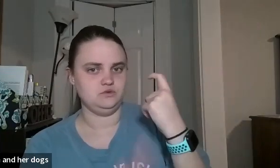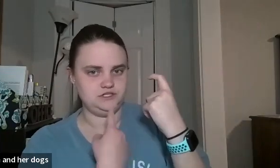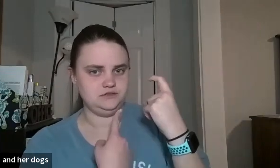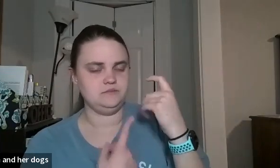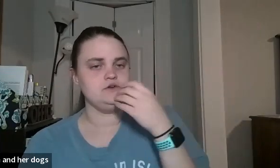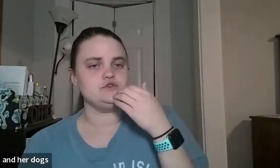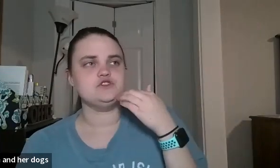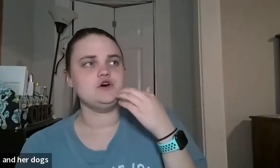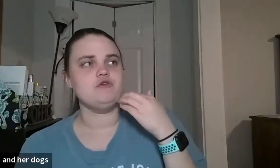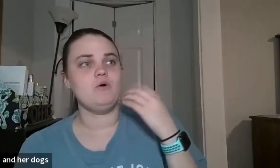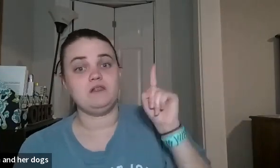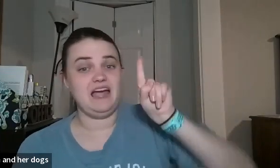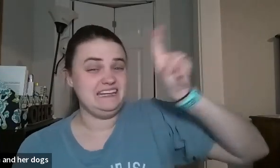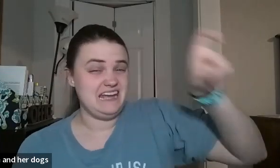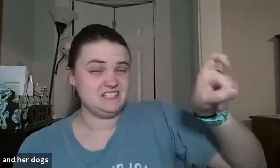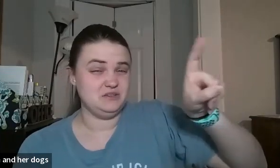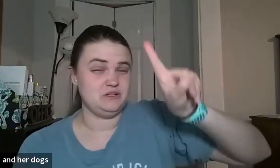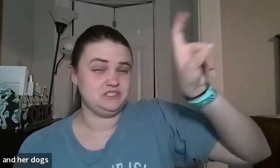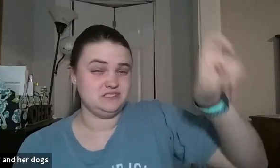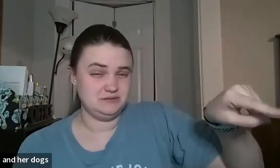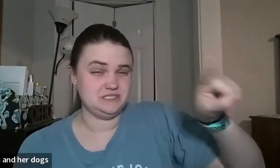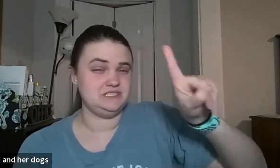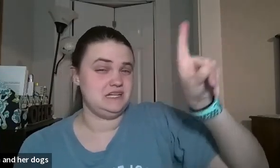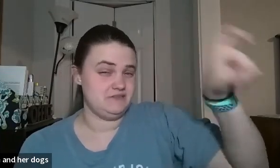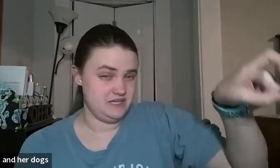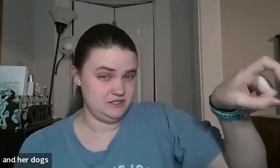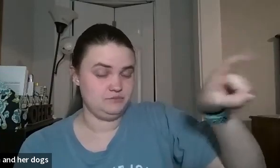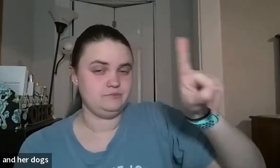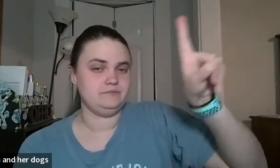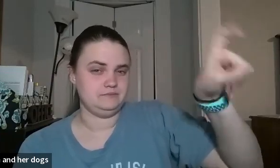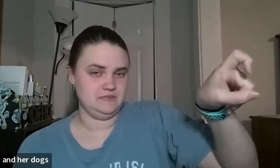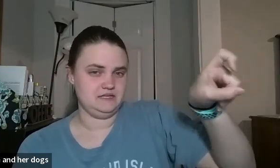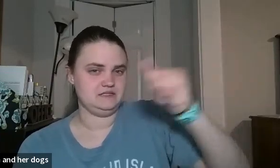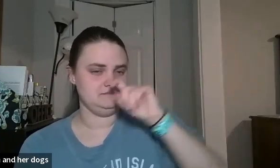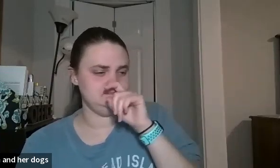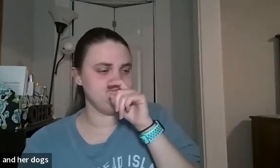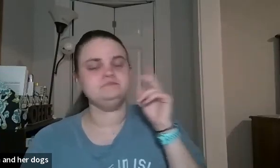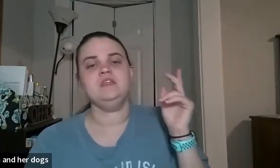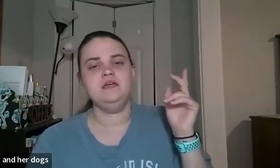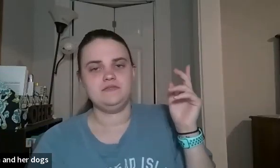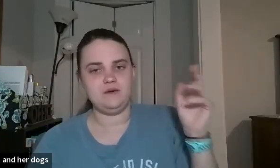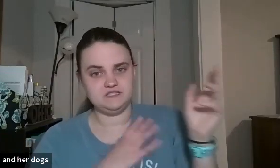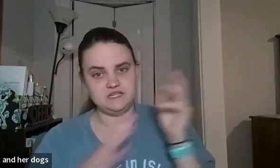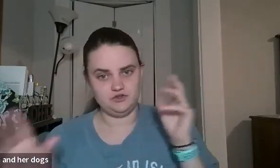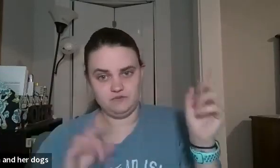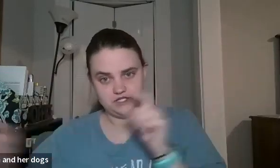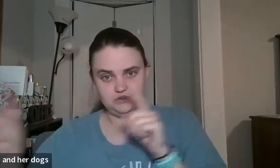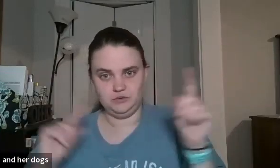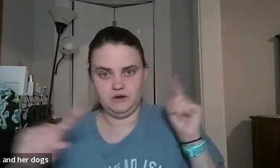towards you. So, or like, I need to ask you a question. I've asked you. Ask. That one's another directional one